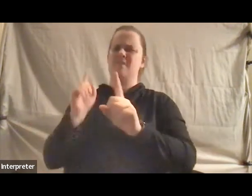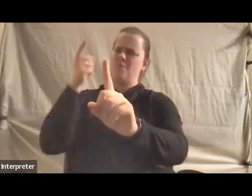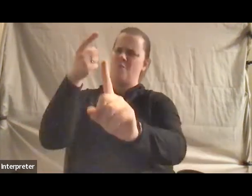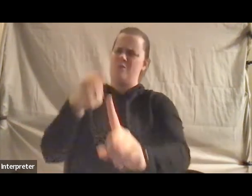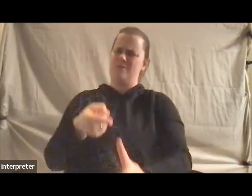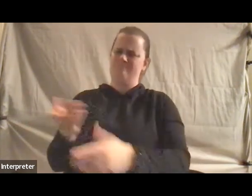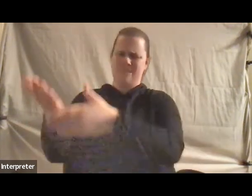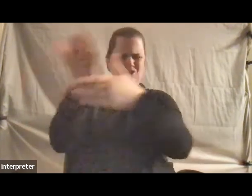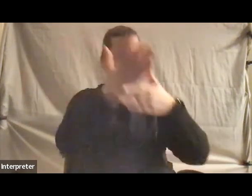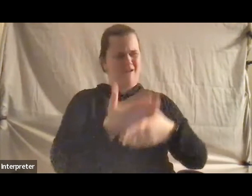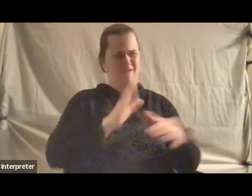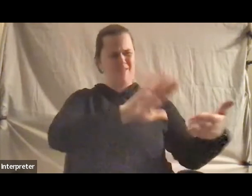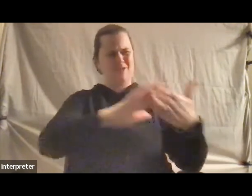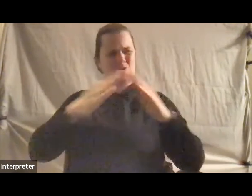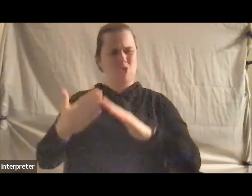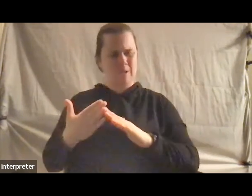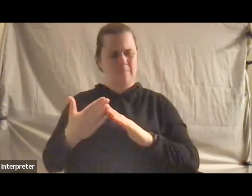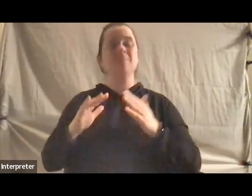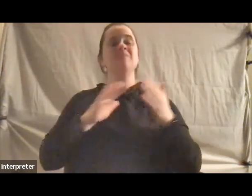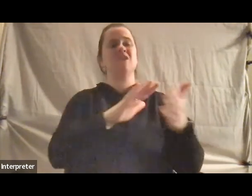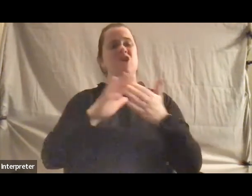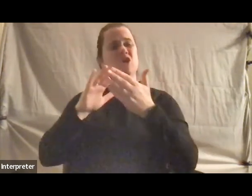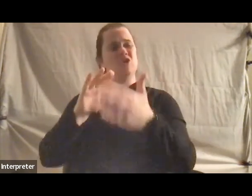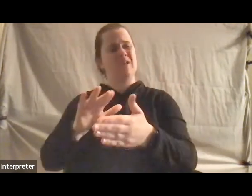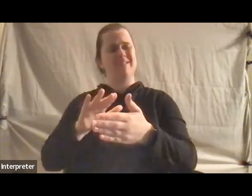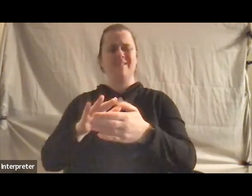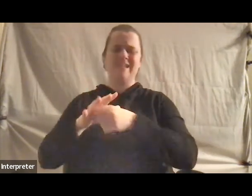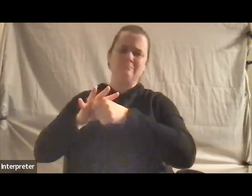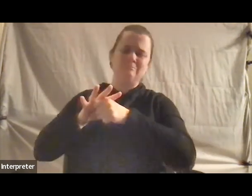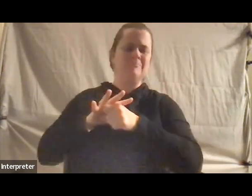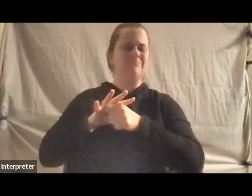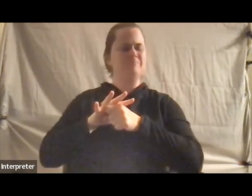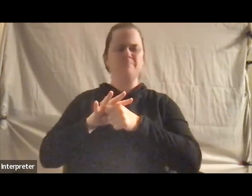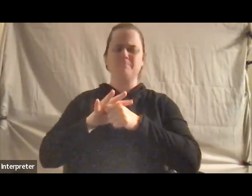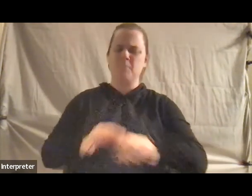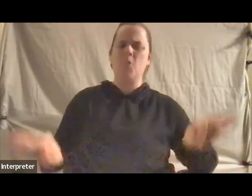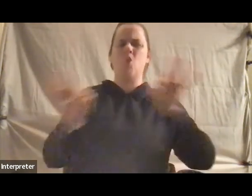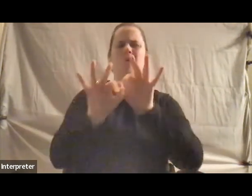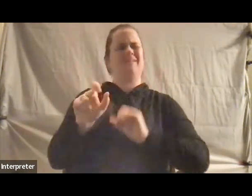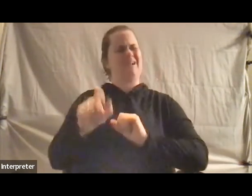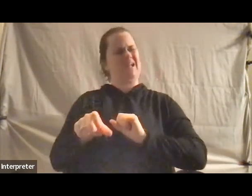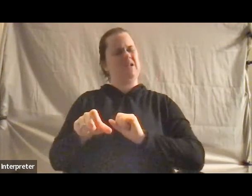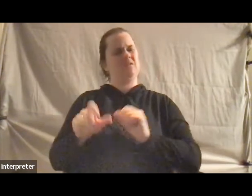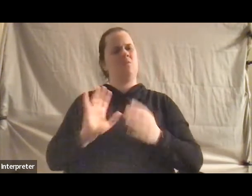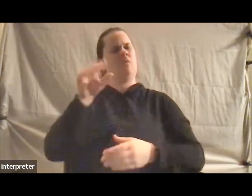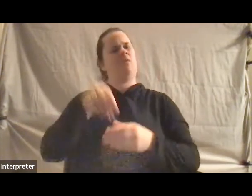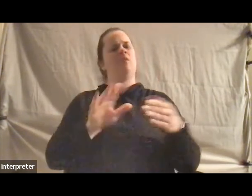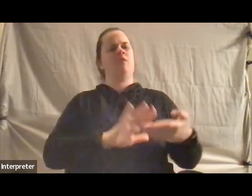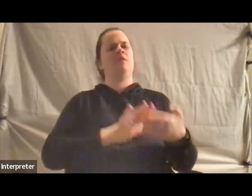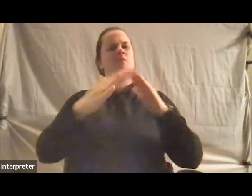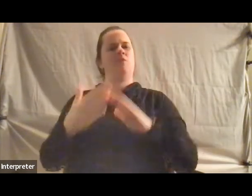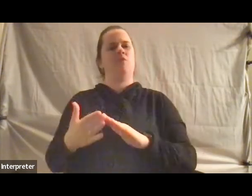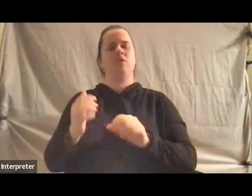community. While addressing the pressing needs that we spoke of today, We still have to make sure that we are funding